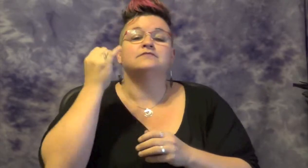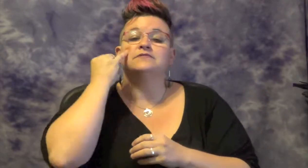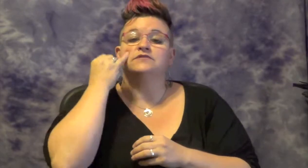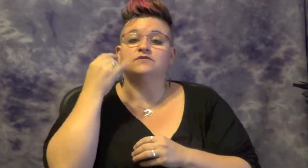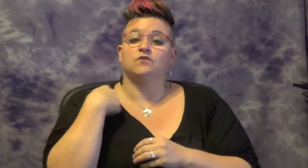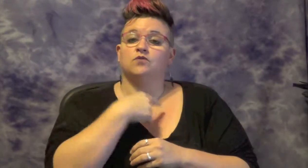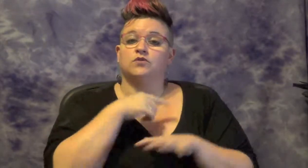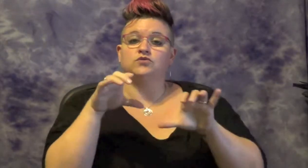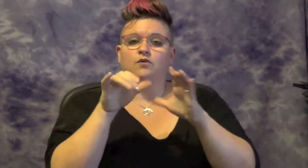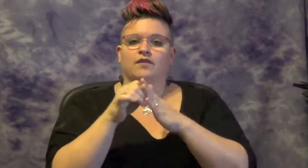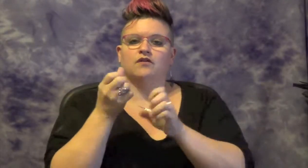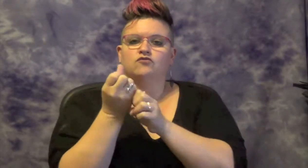homophobic ideals.